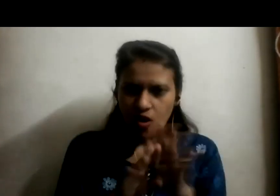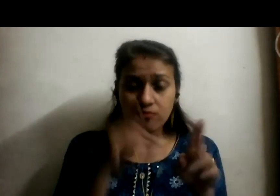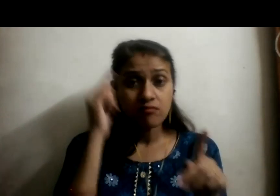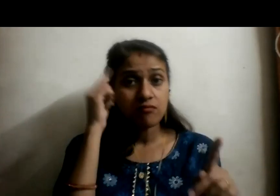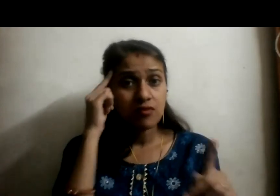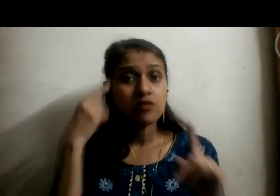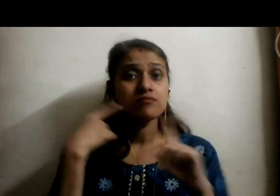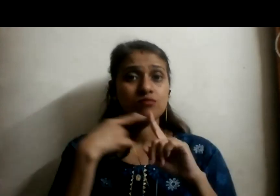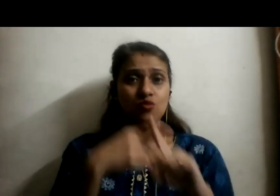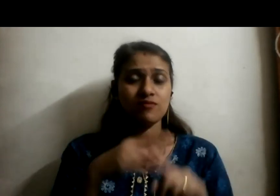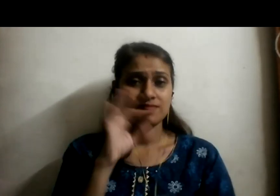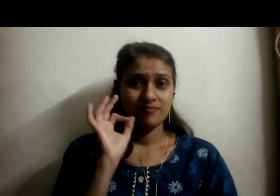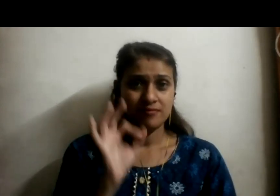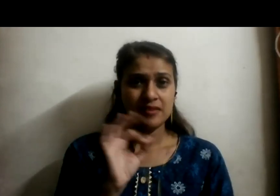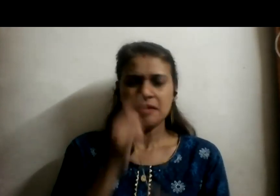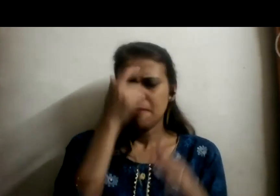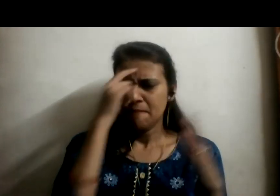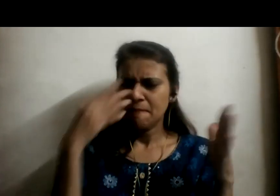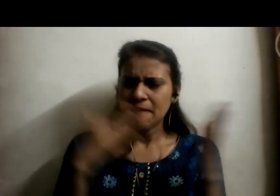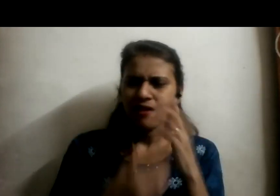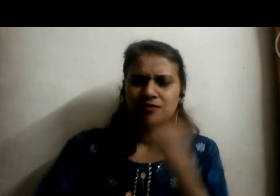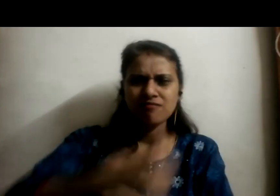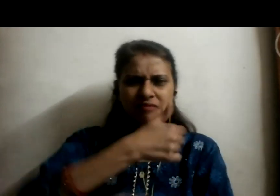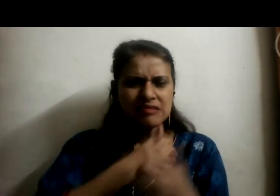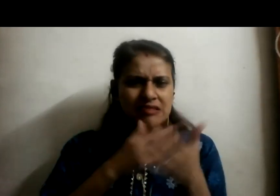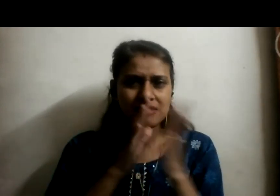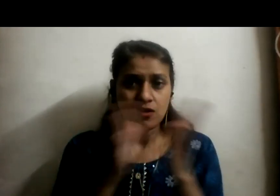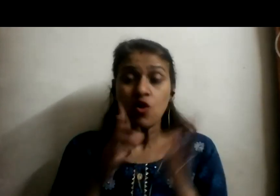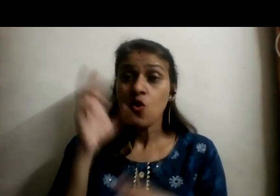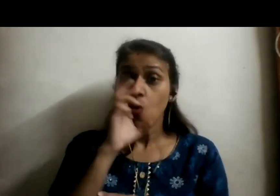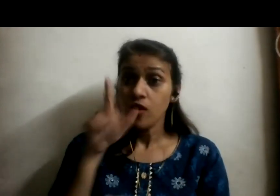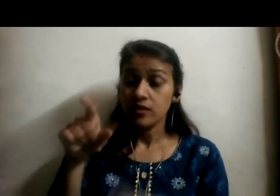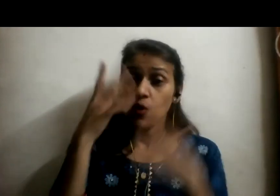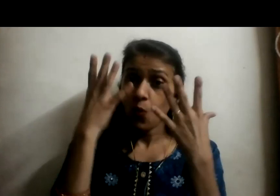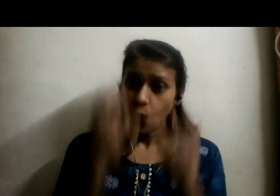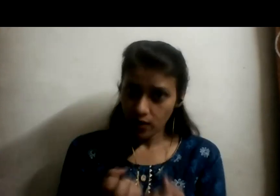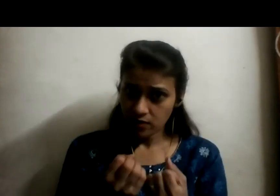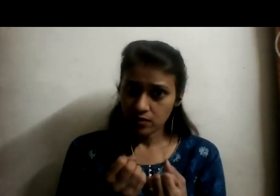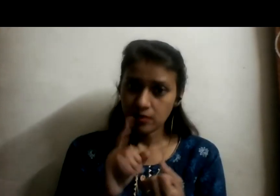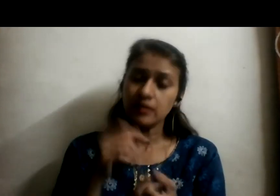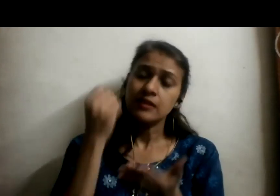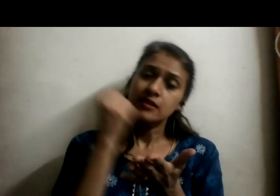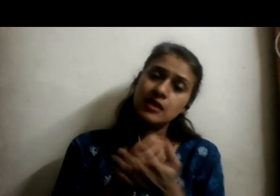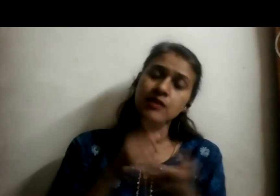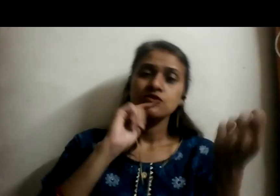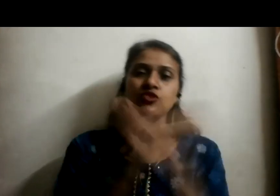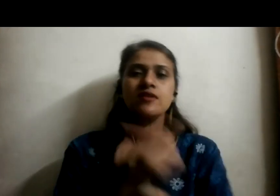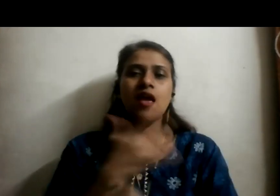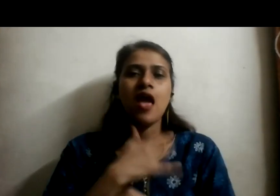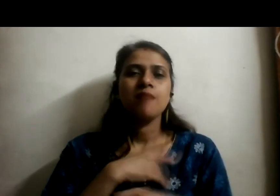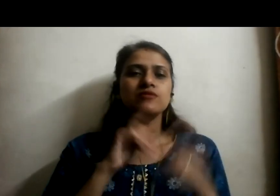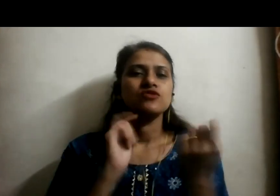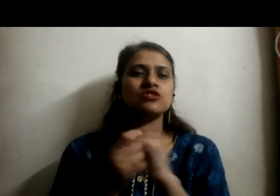big challenge to the college. Ki if the college wants, they have to change this habit and start